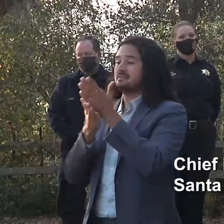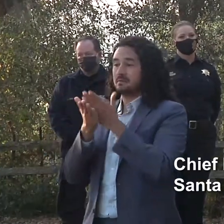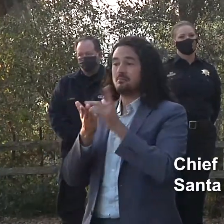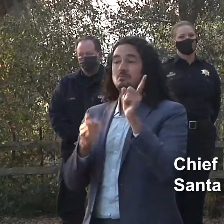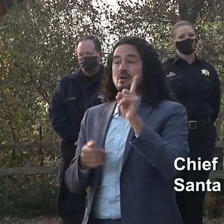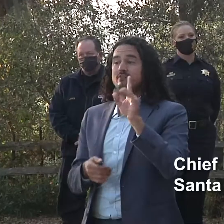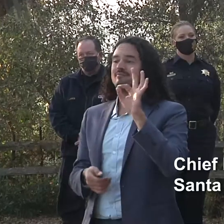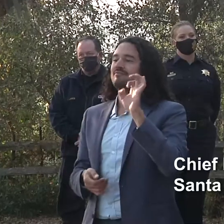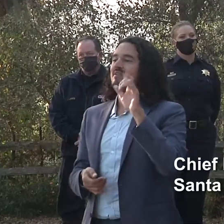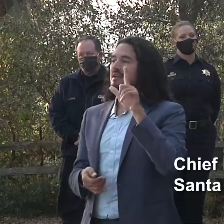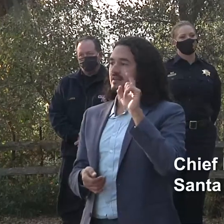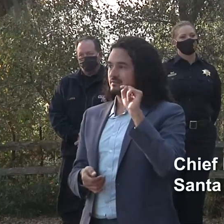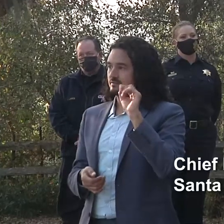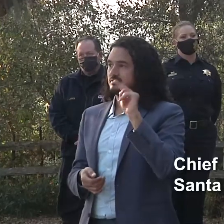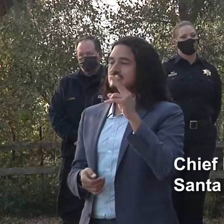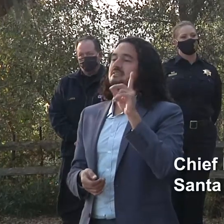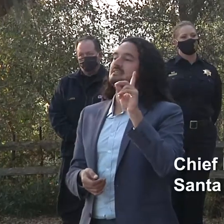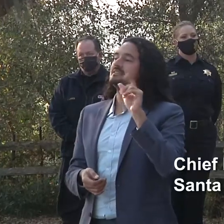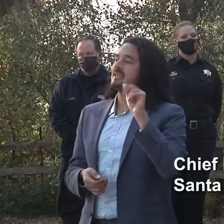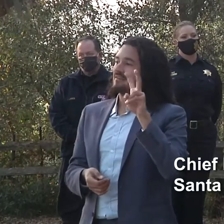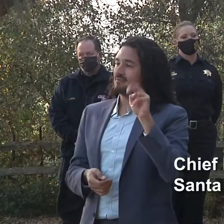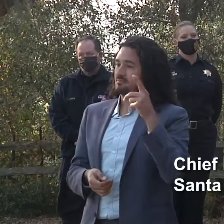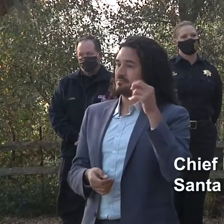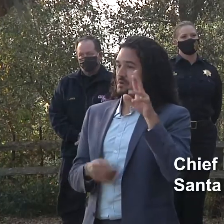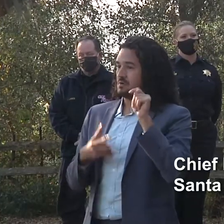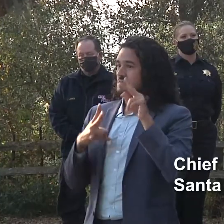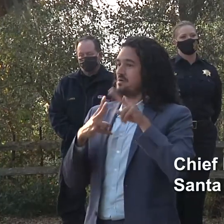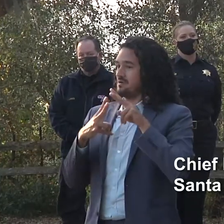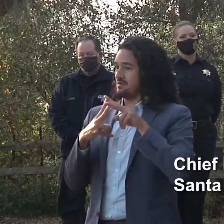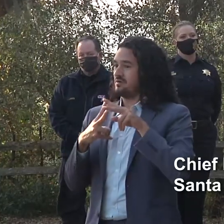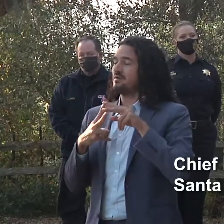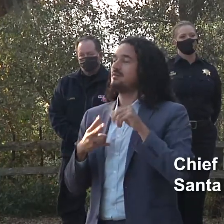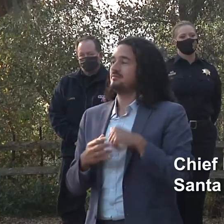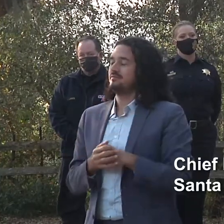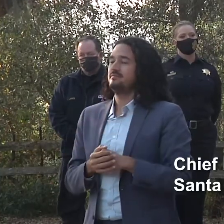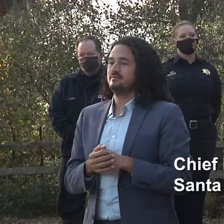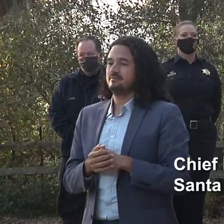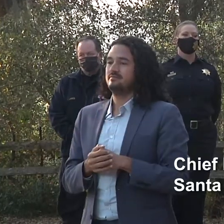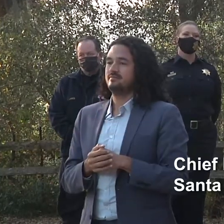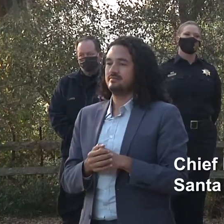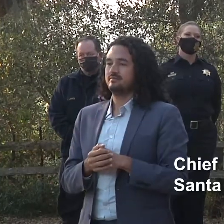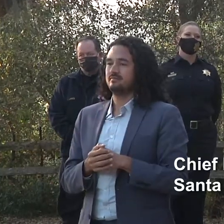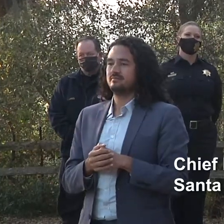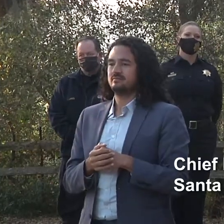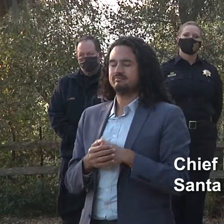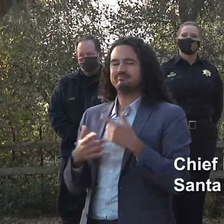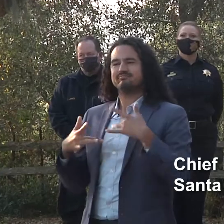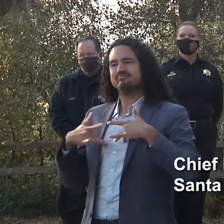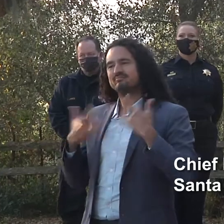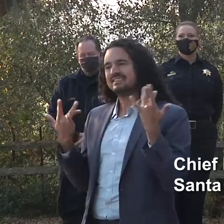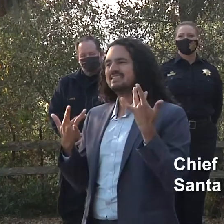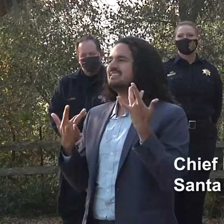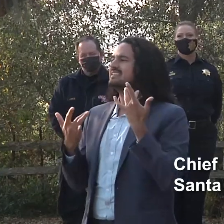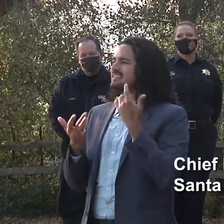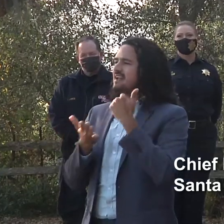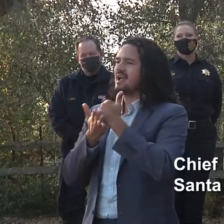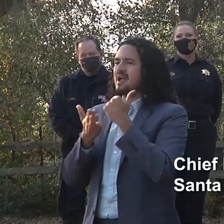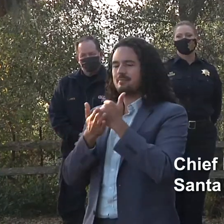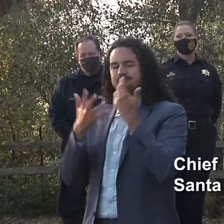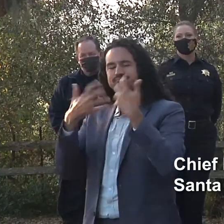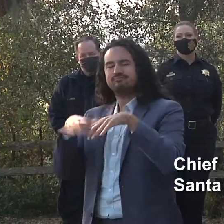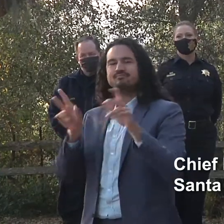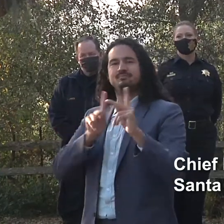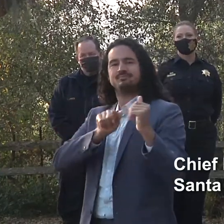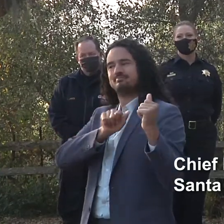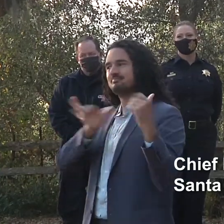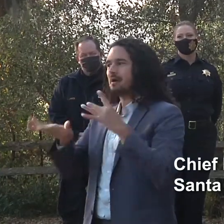home, and so we were happy to assist in making that happen. And as I've said before,